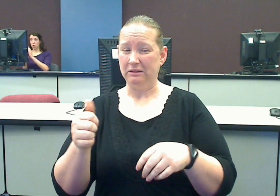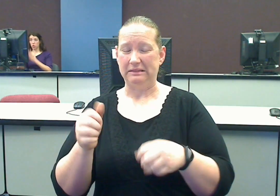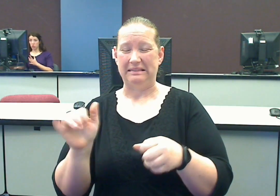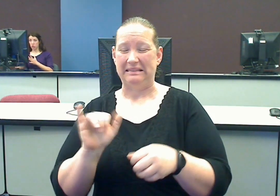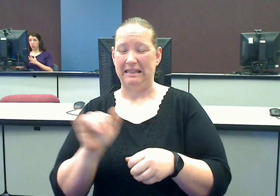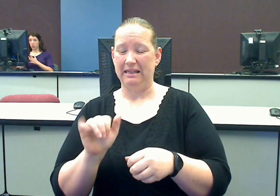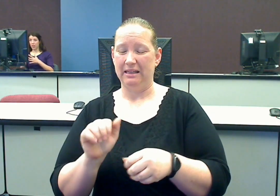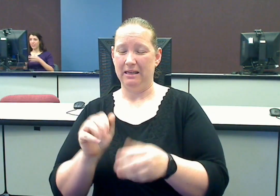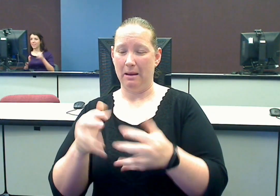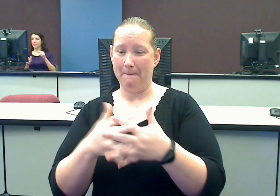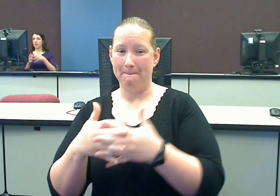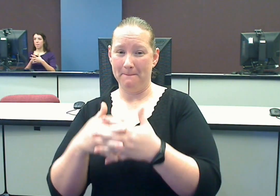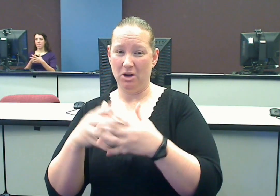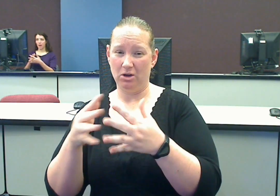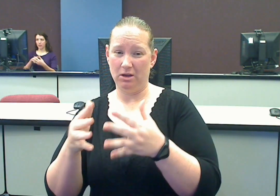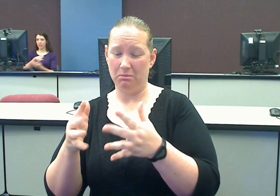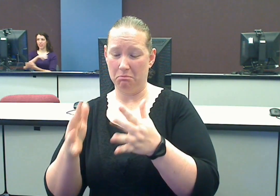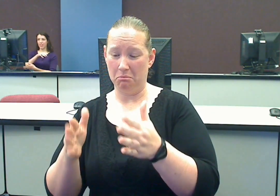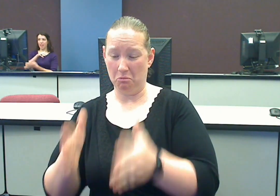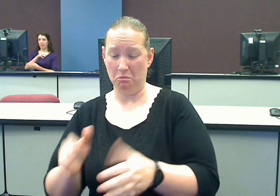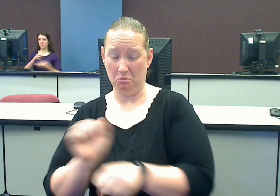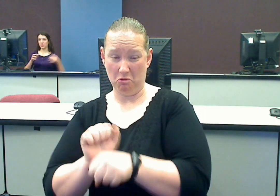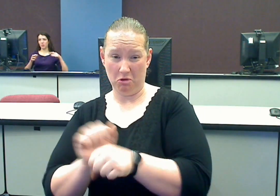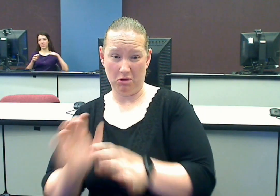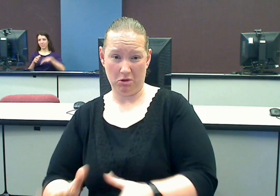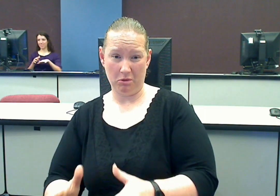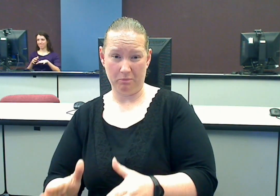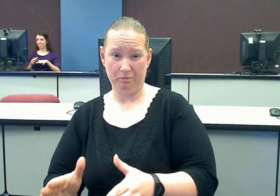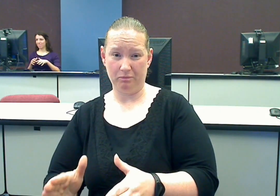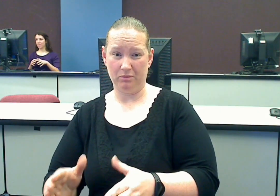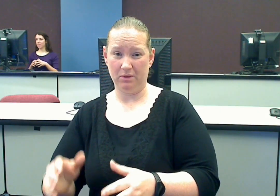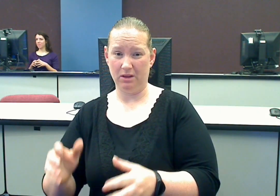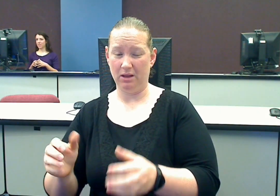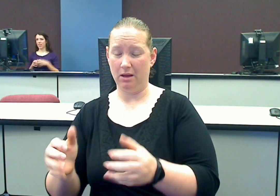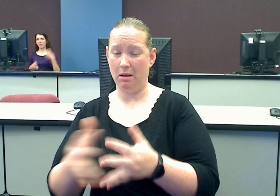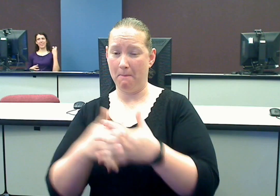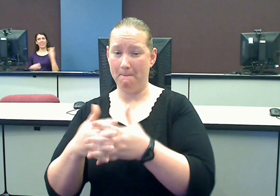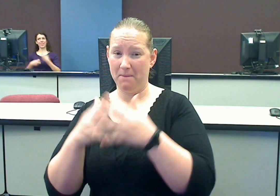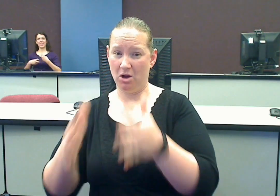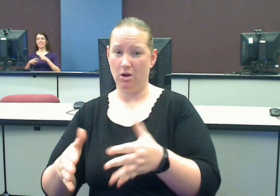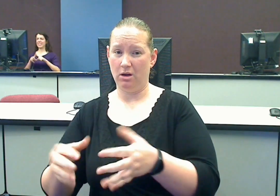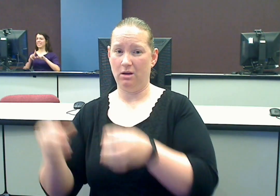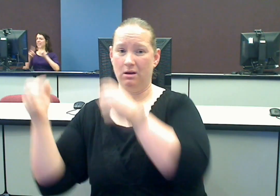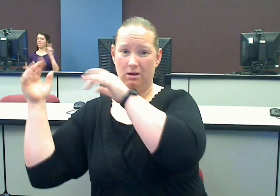the American immigrant, it was quite a different story.